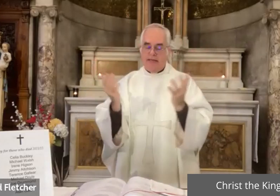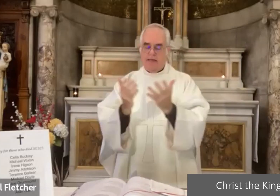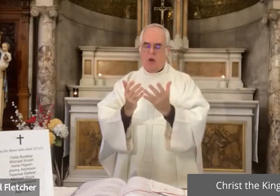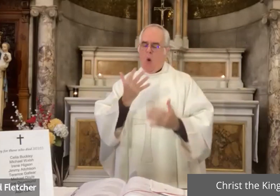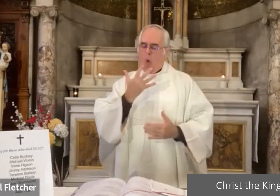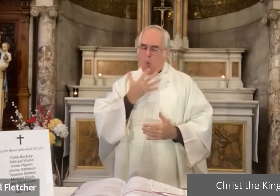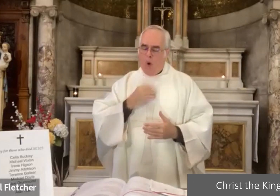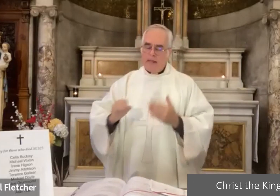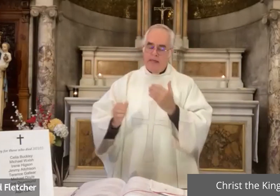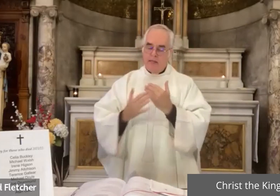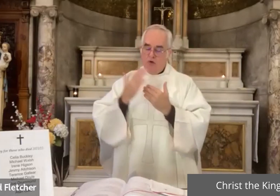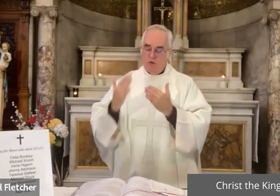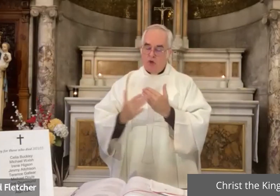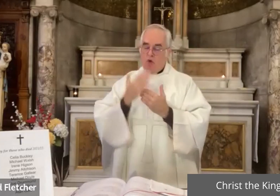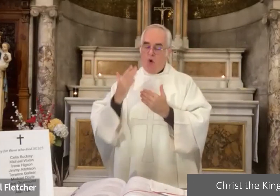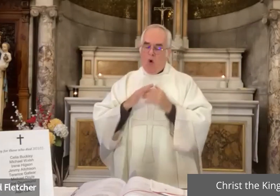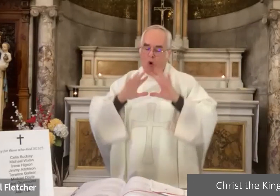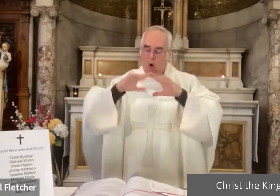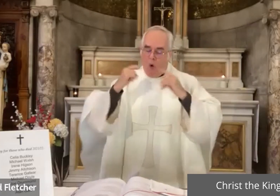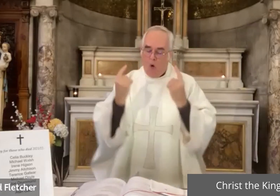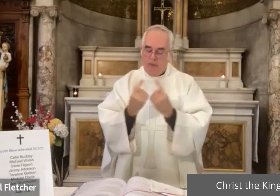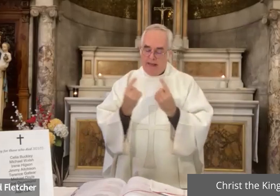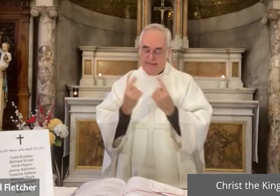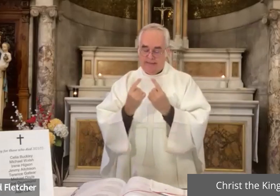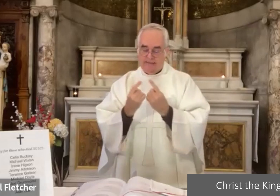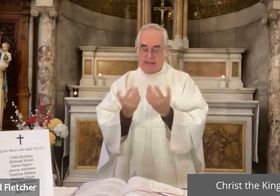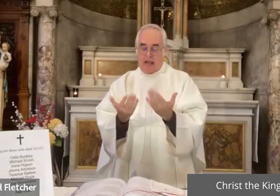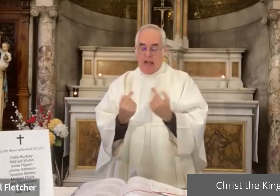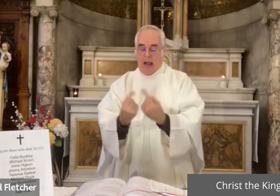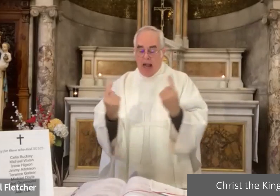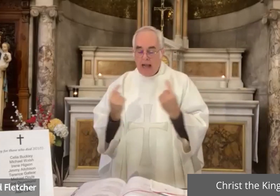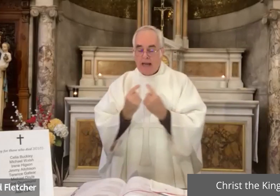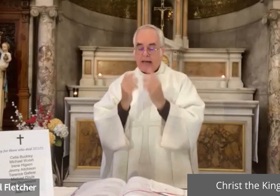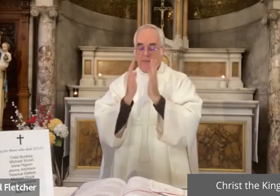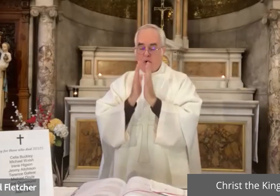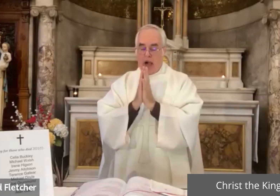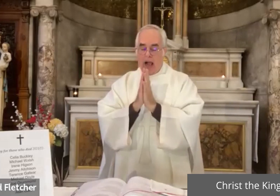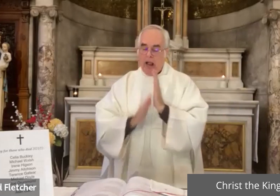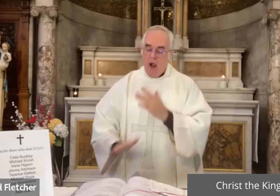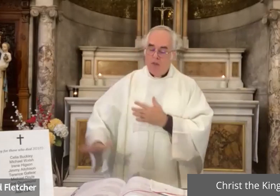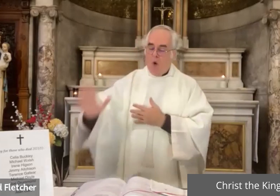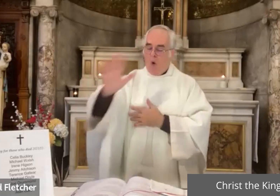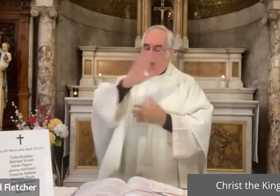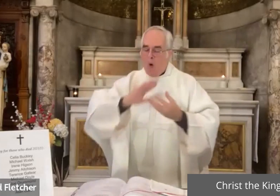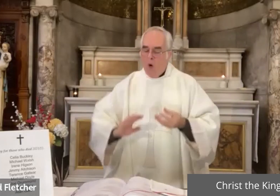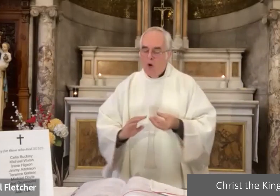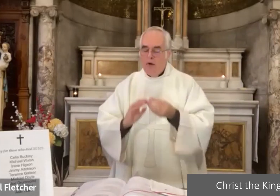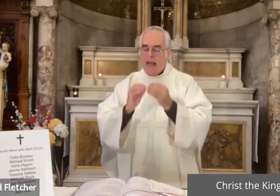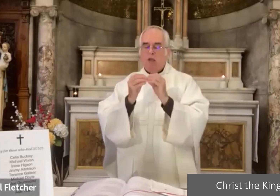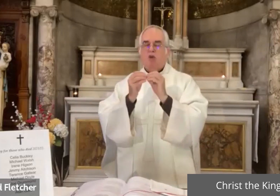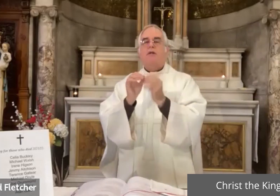universe, wanted to restore all things. Let us pray that